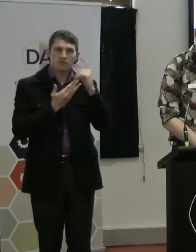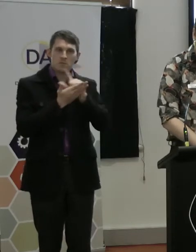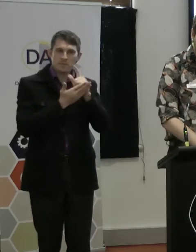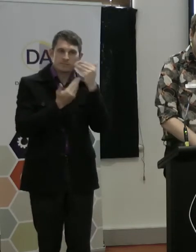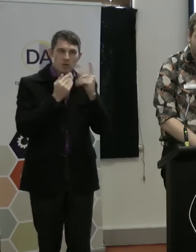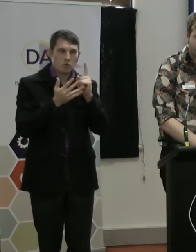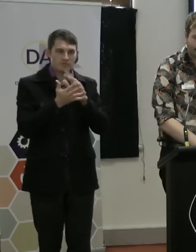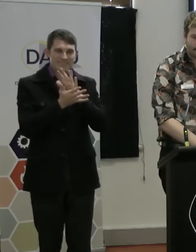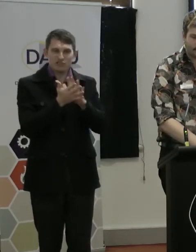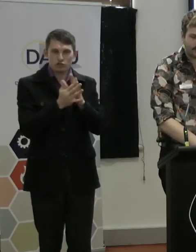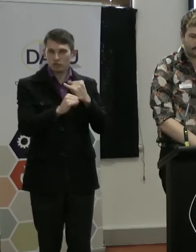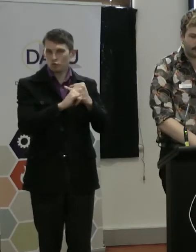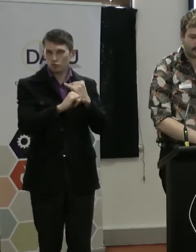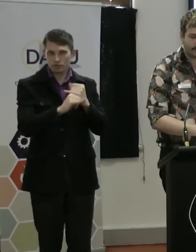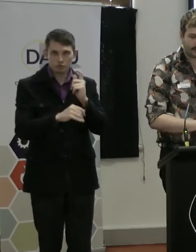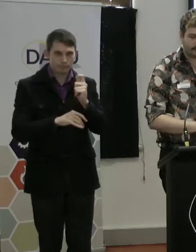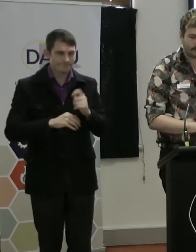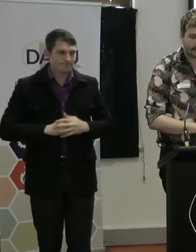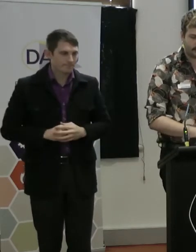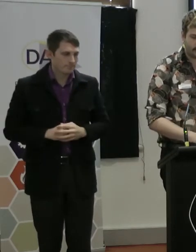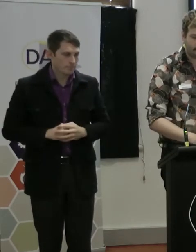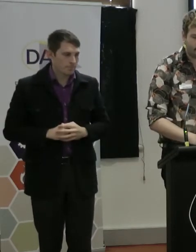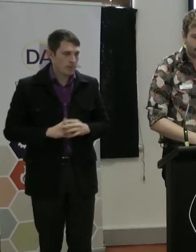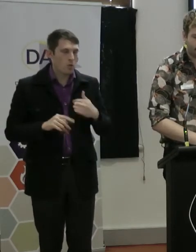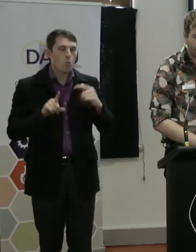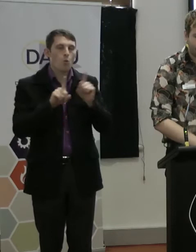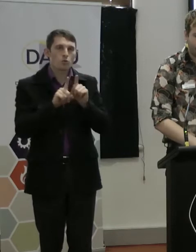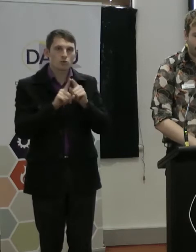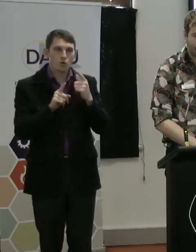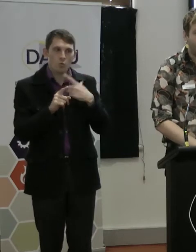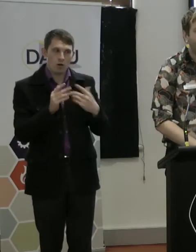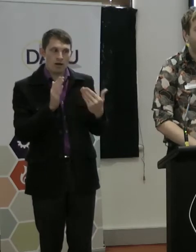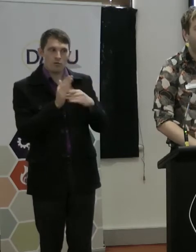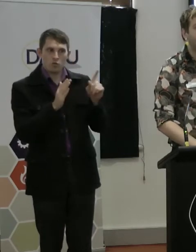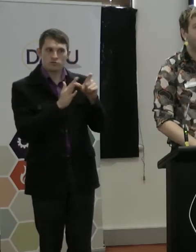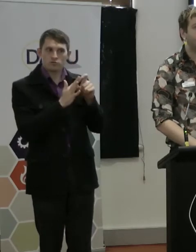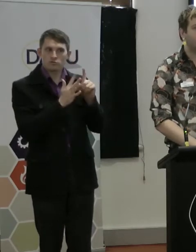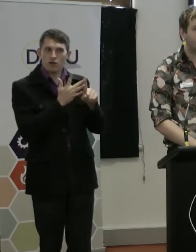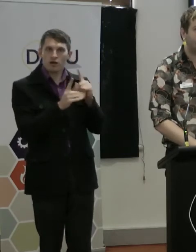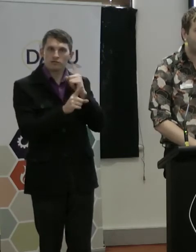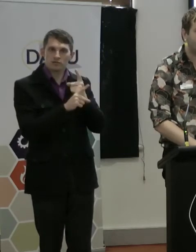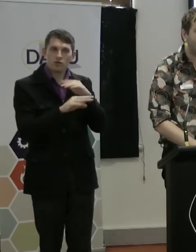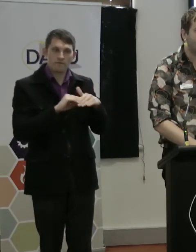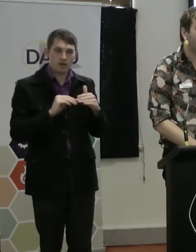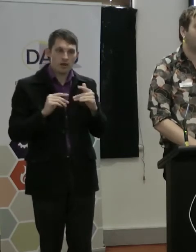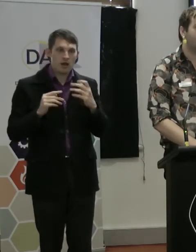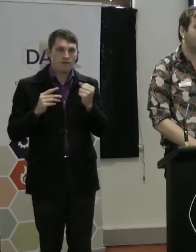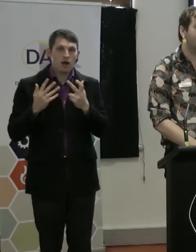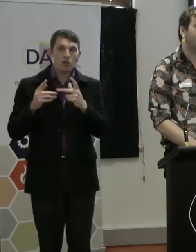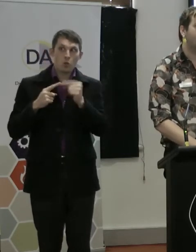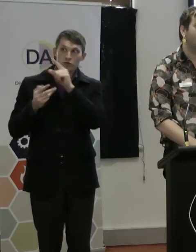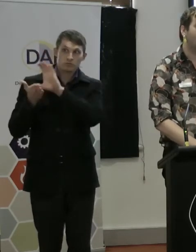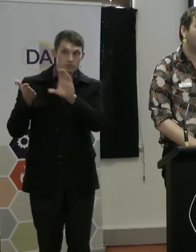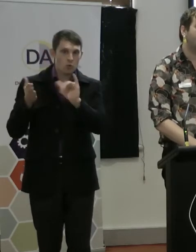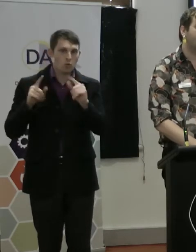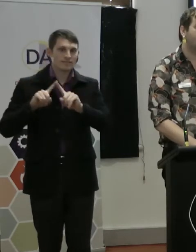moment. I wanted to pick up as well what Di said about civil litigation as another option.